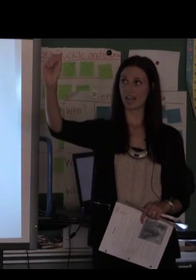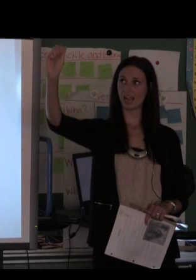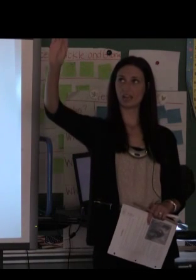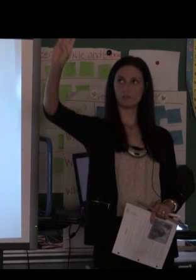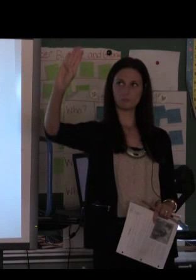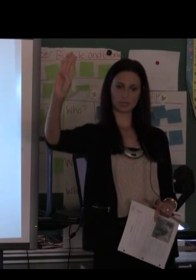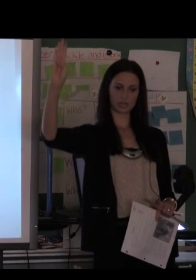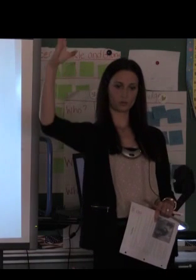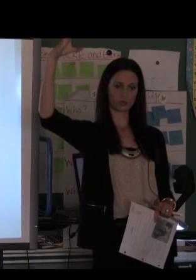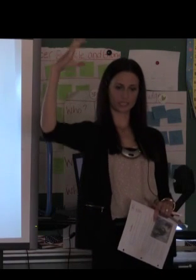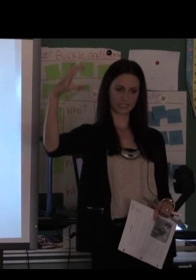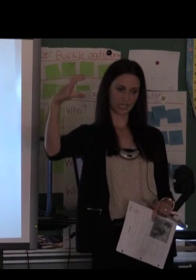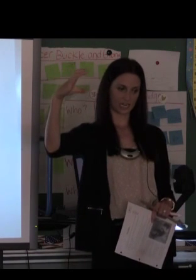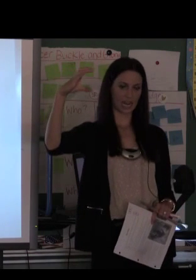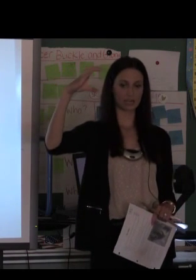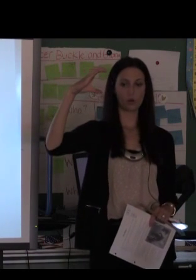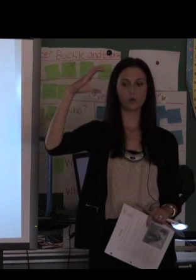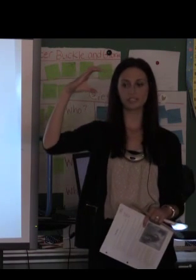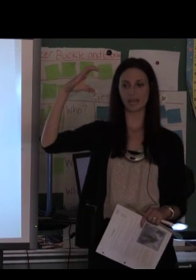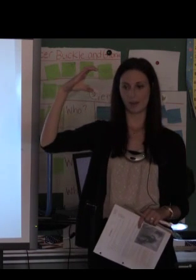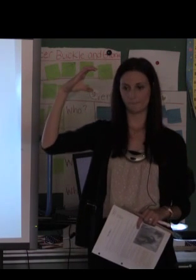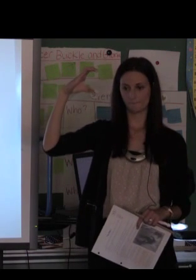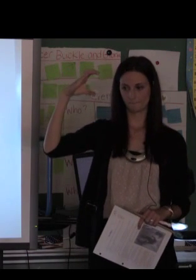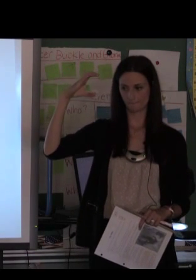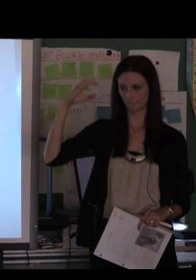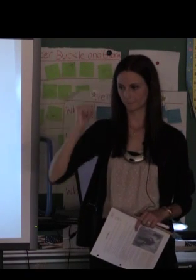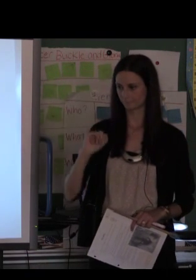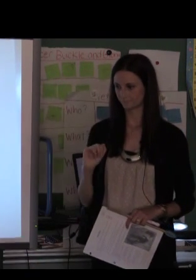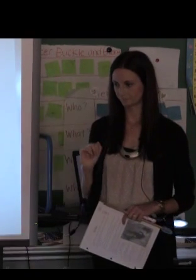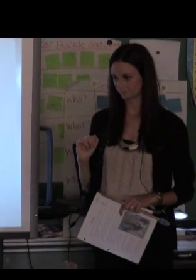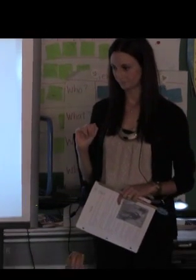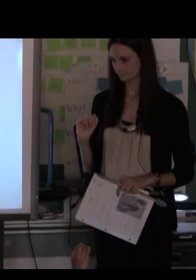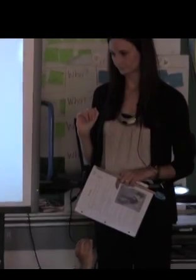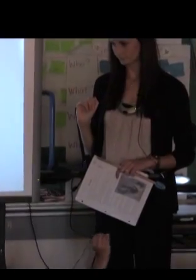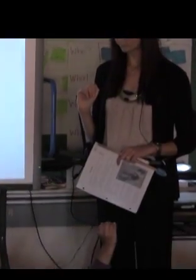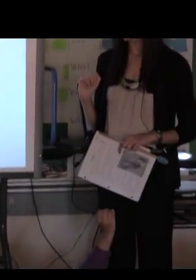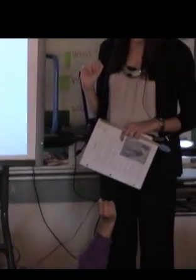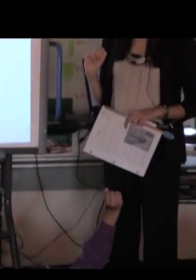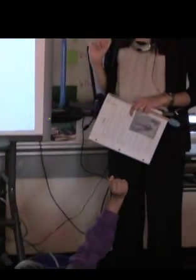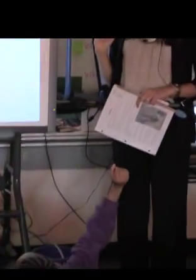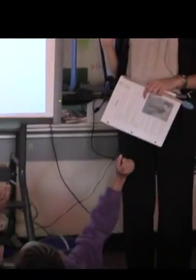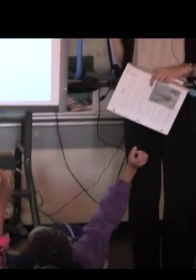sign A, B, or C, and hold it up.